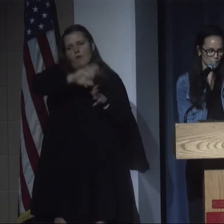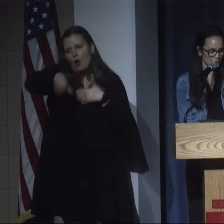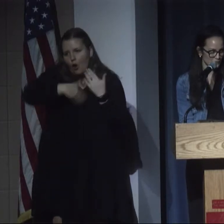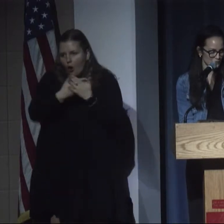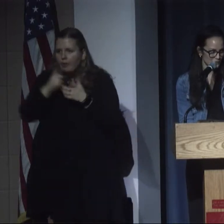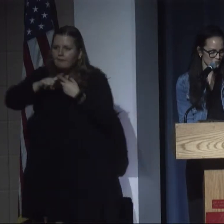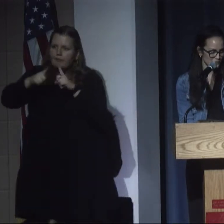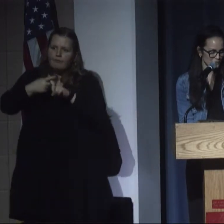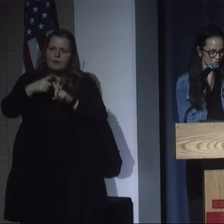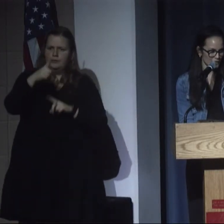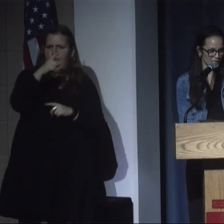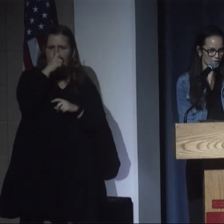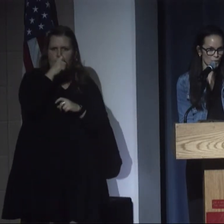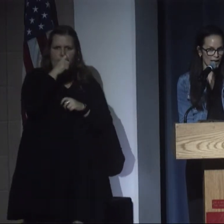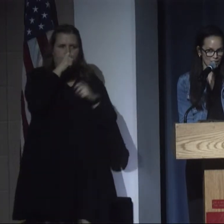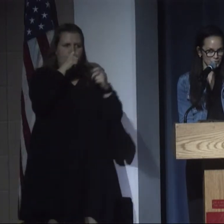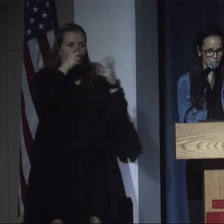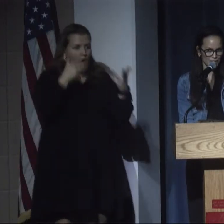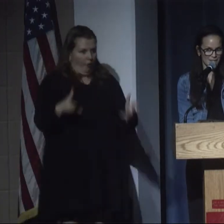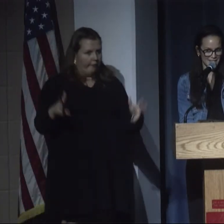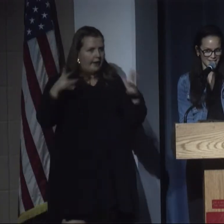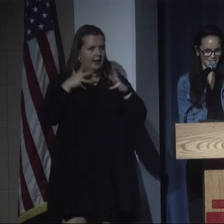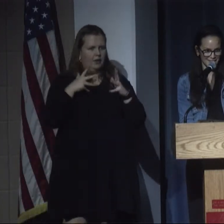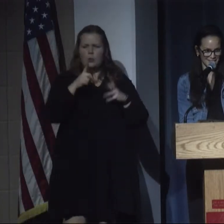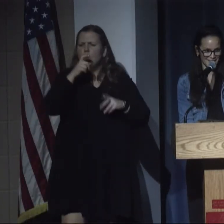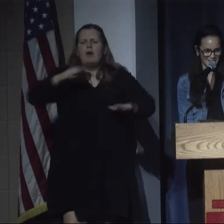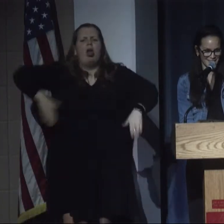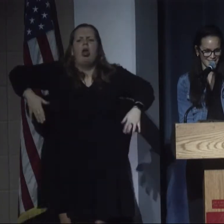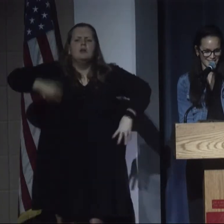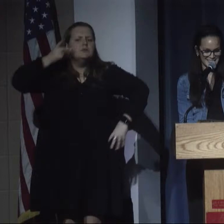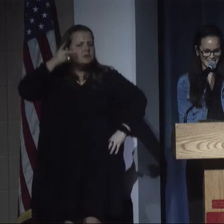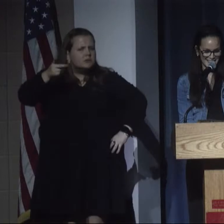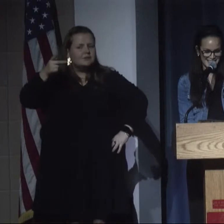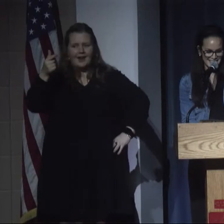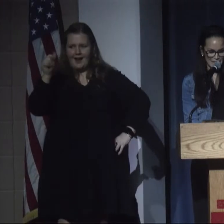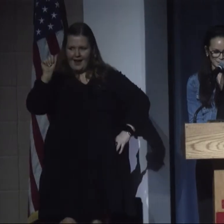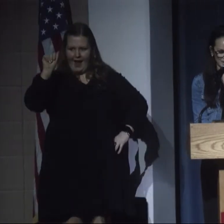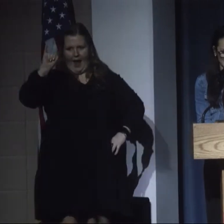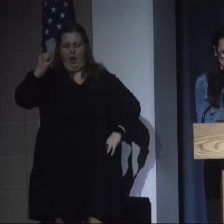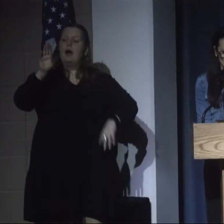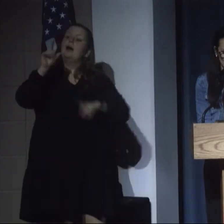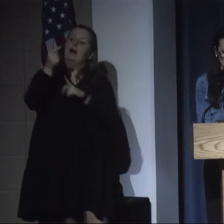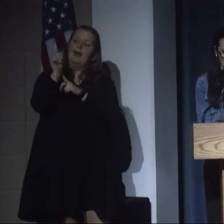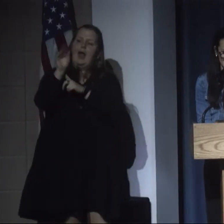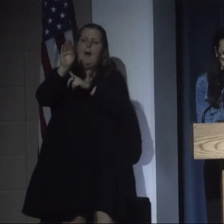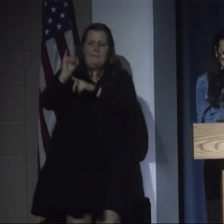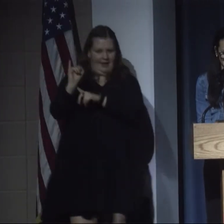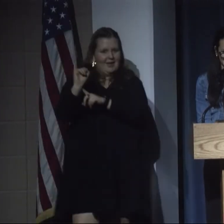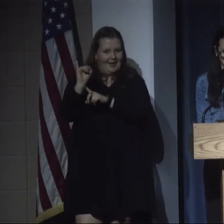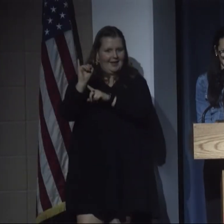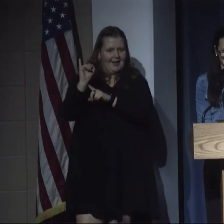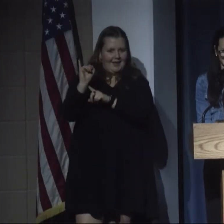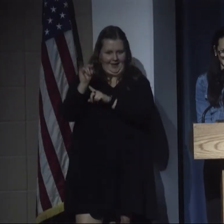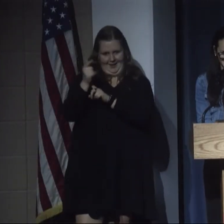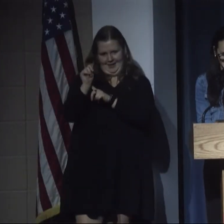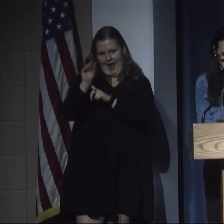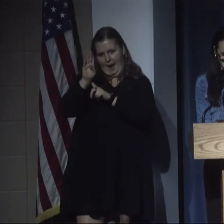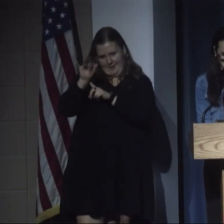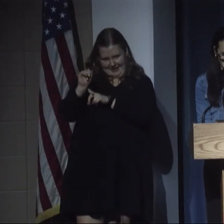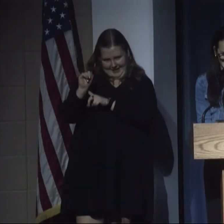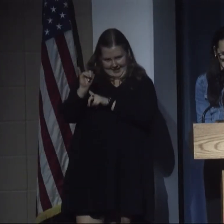who are here who have you not seen yet. Yes, Gabriela Cuevas.